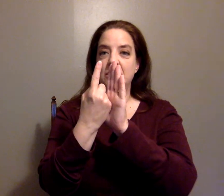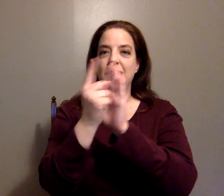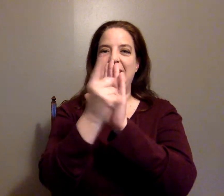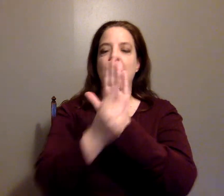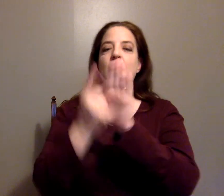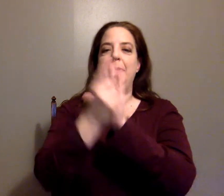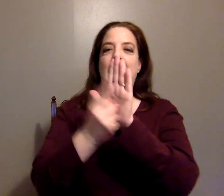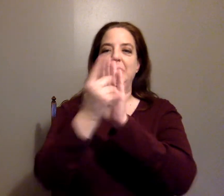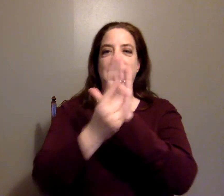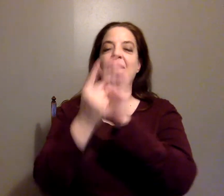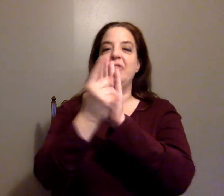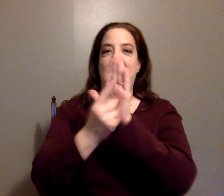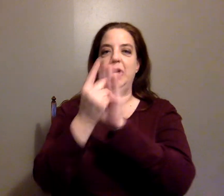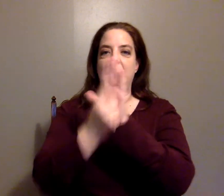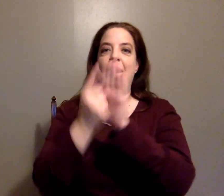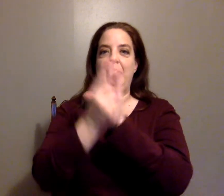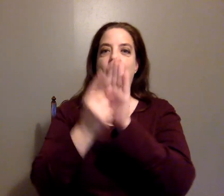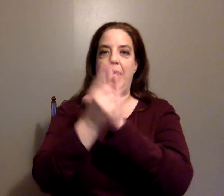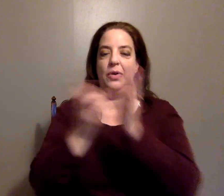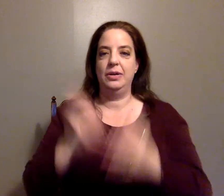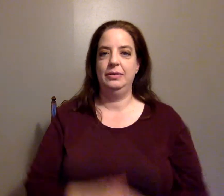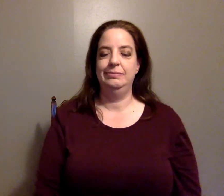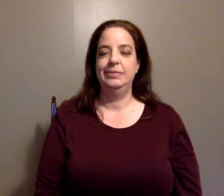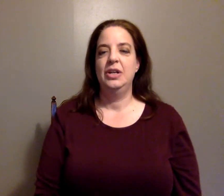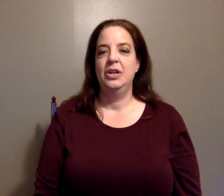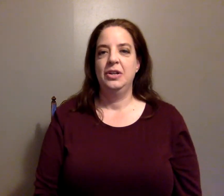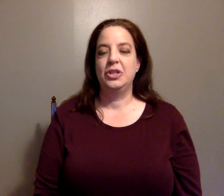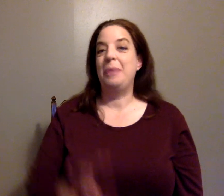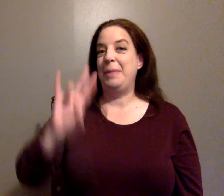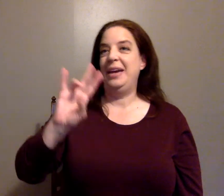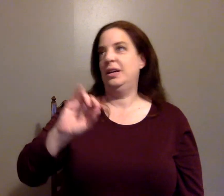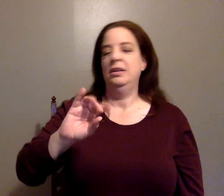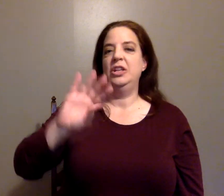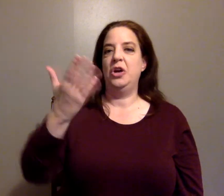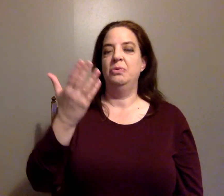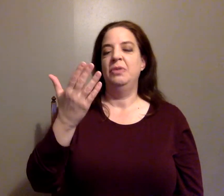right? Hourly, every hour, hour. So you might make,